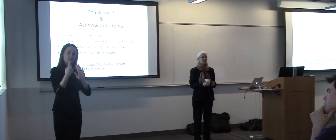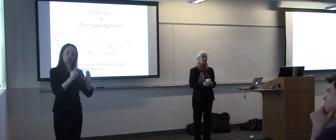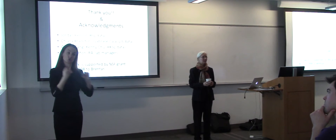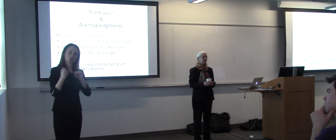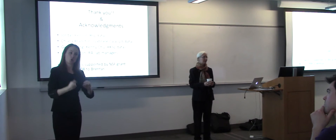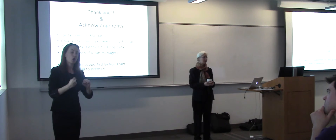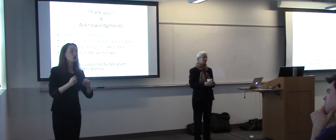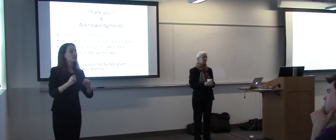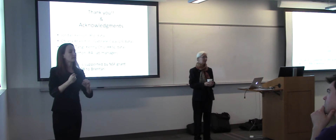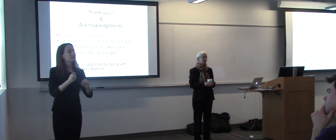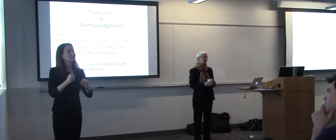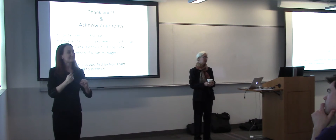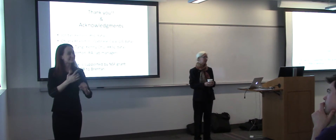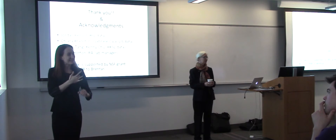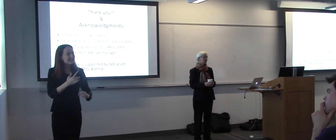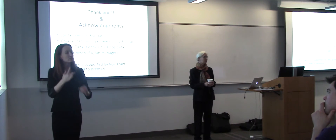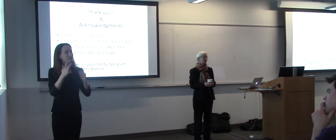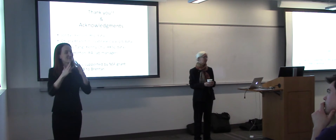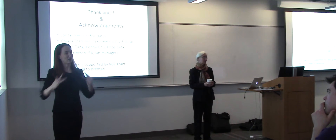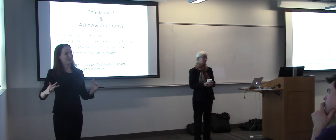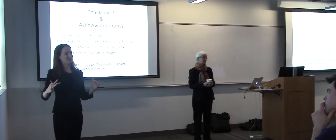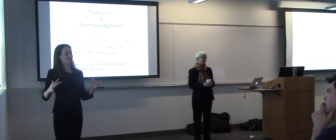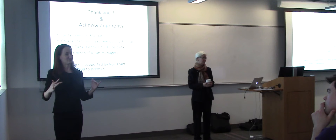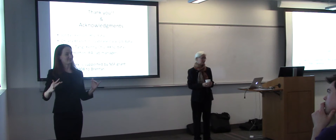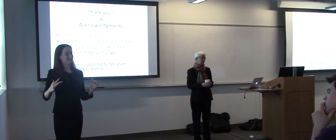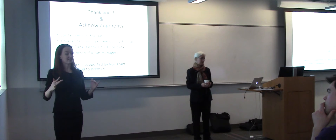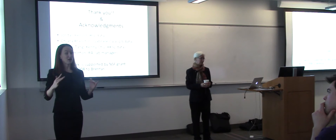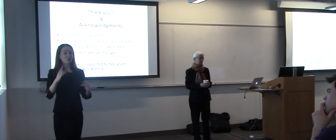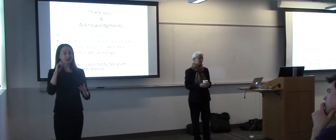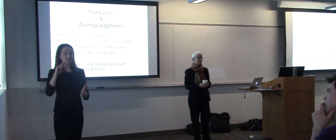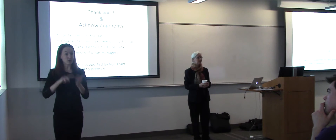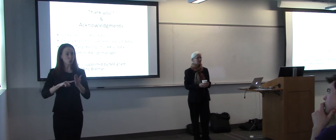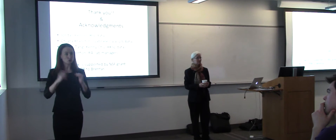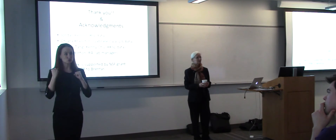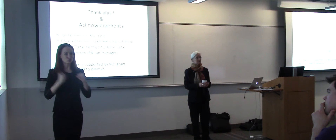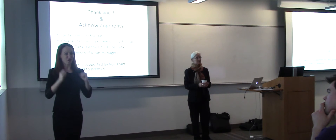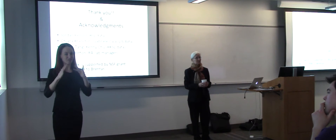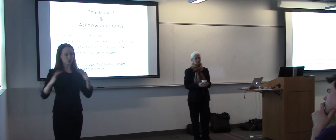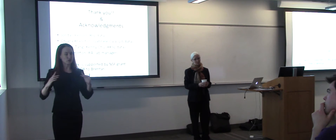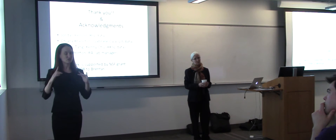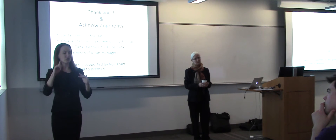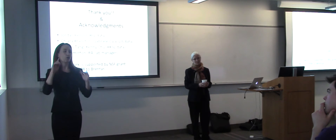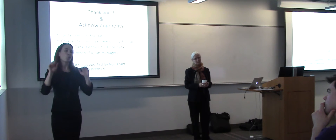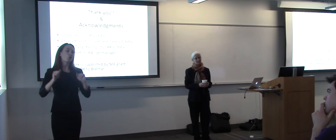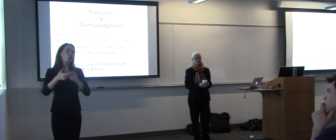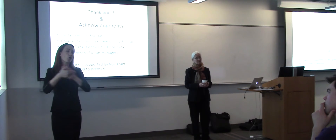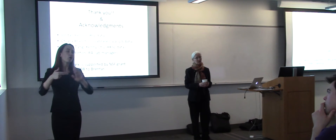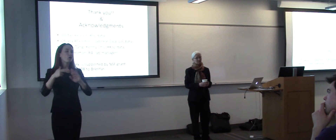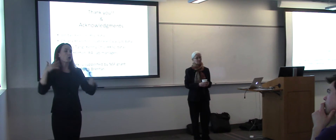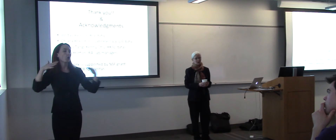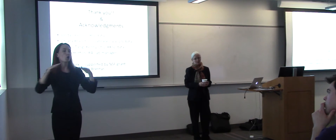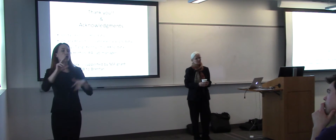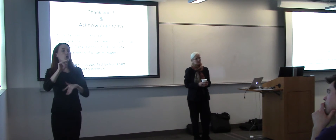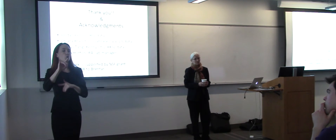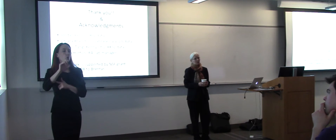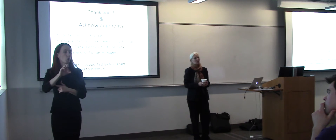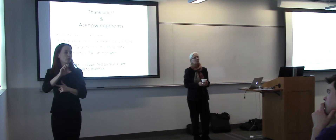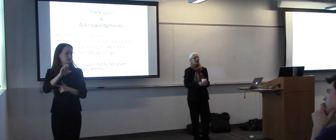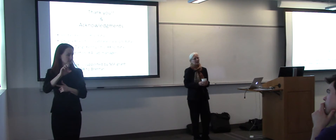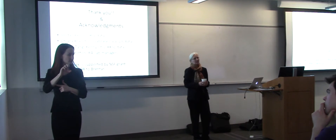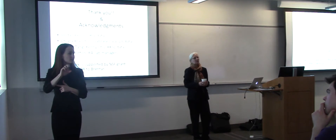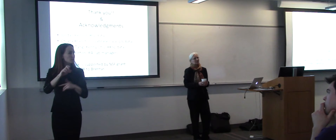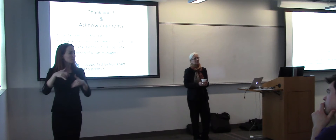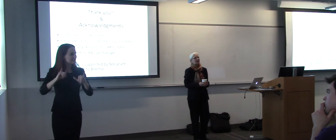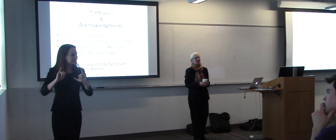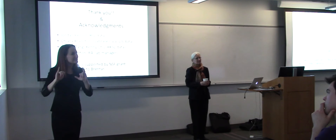variation. Variation I'm going to treat as noise, although it's not noise. There's something to be understood there, but I just don't know